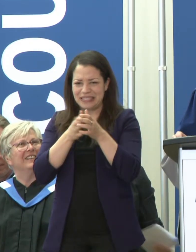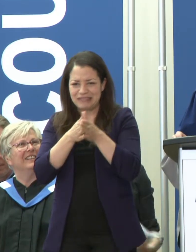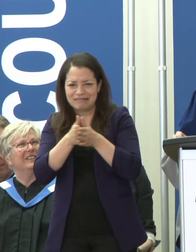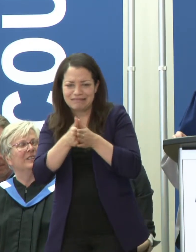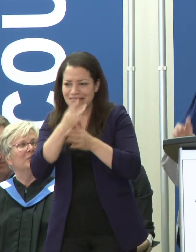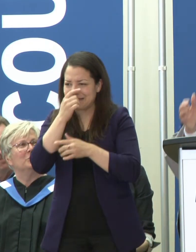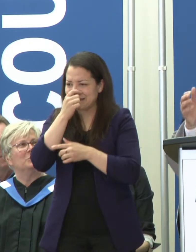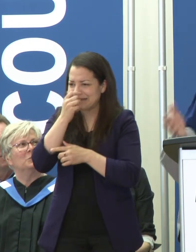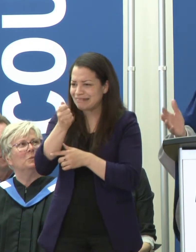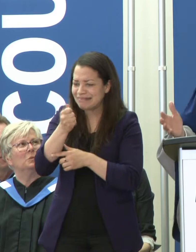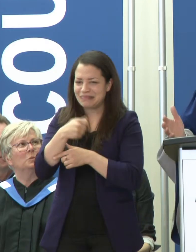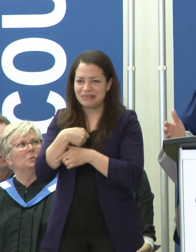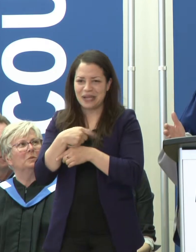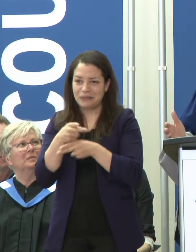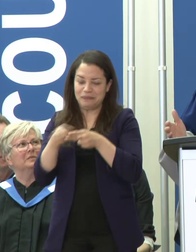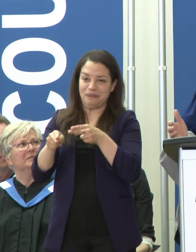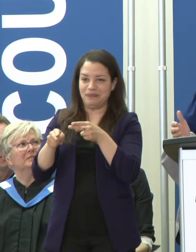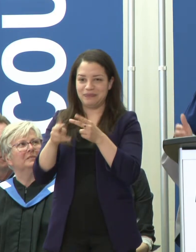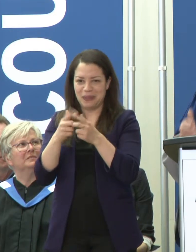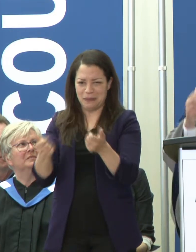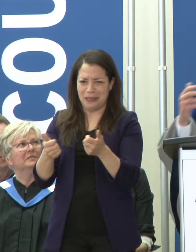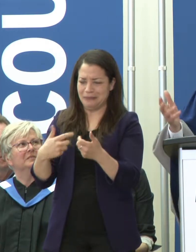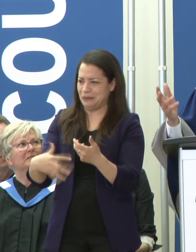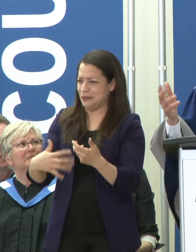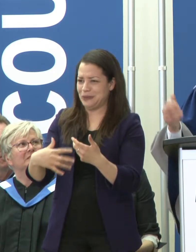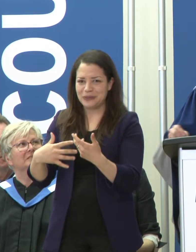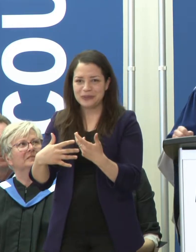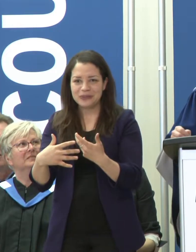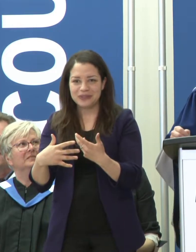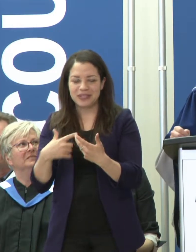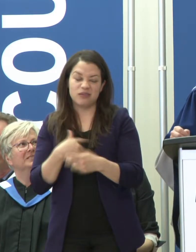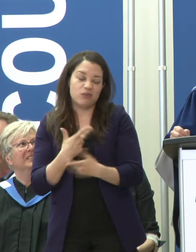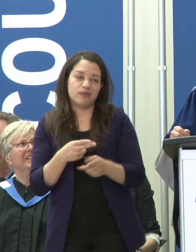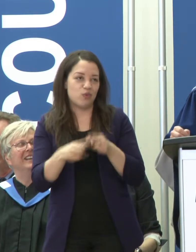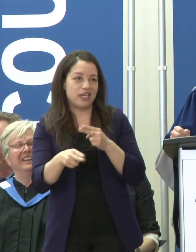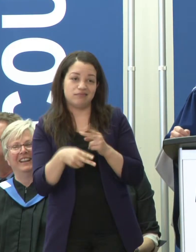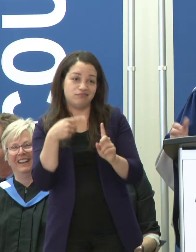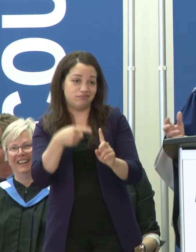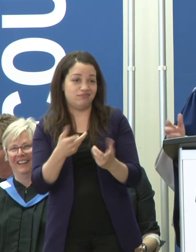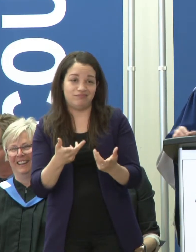interesting, and quick. And he said, well, just be quick then.